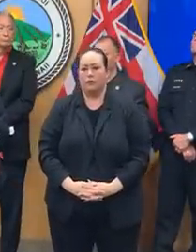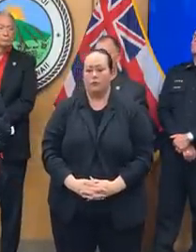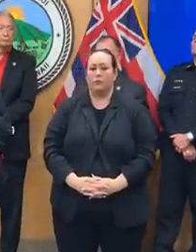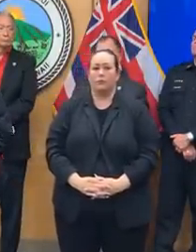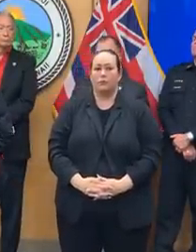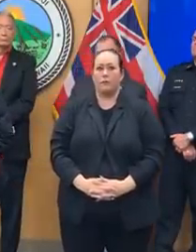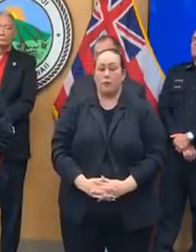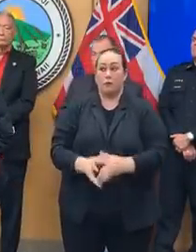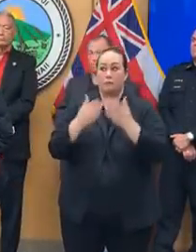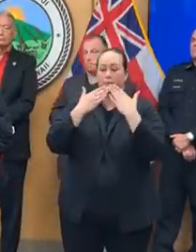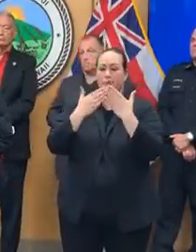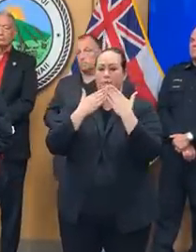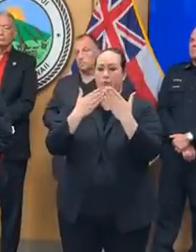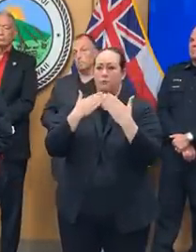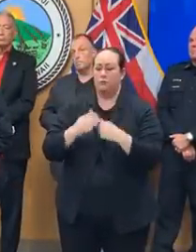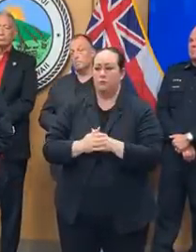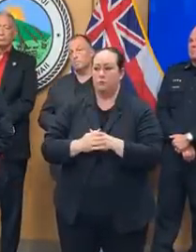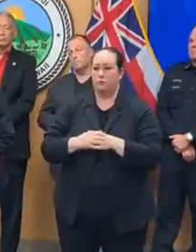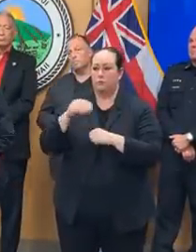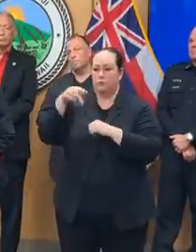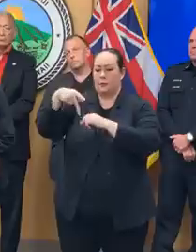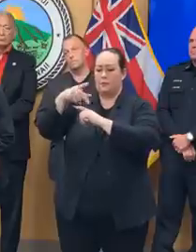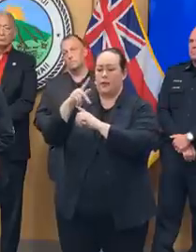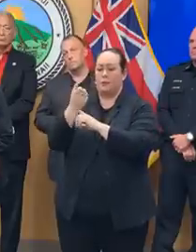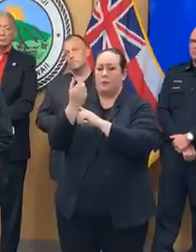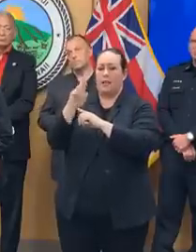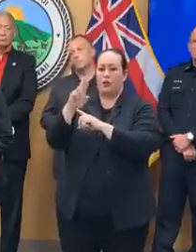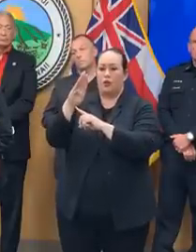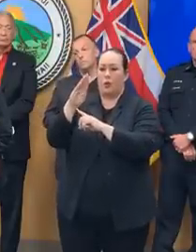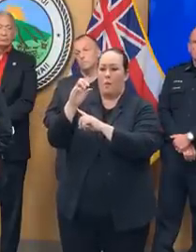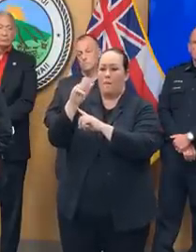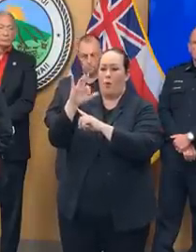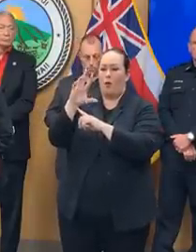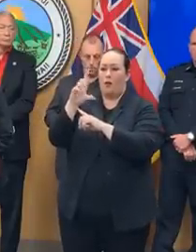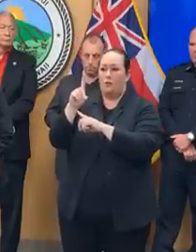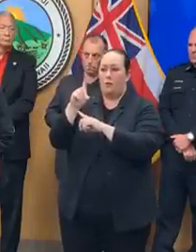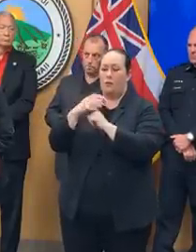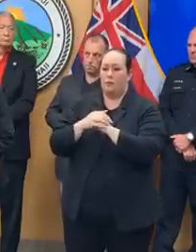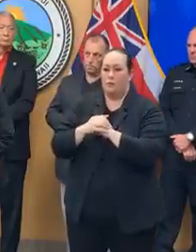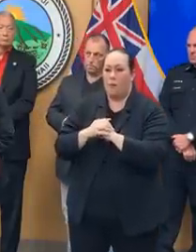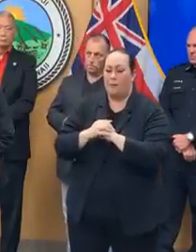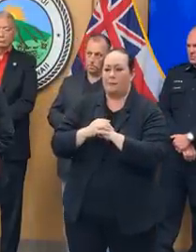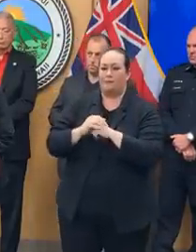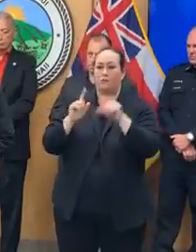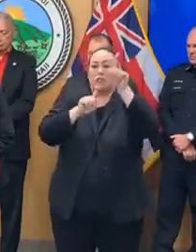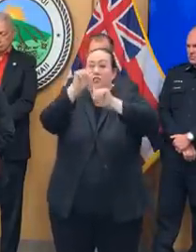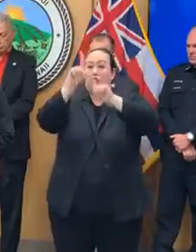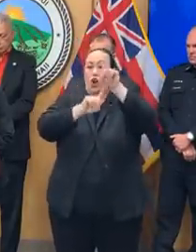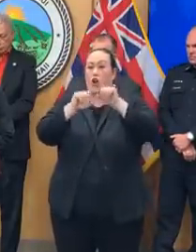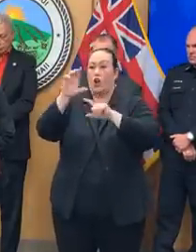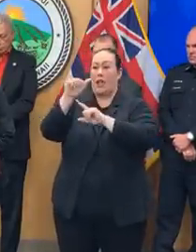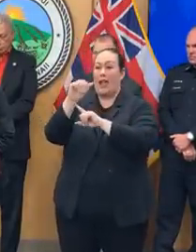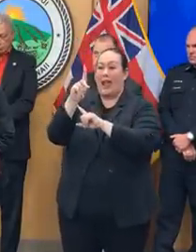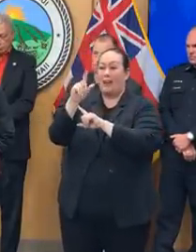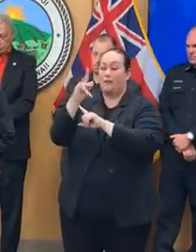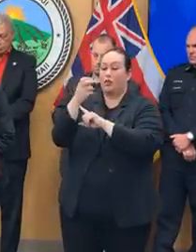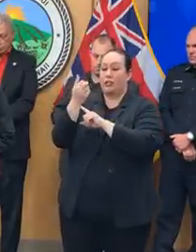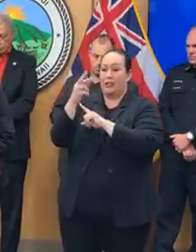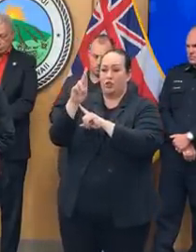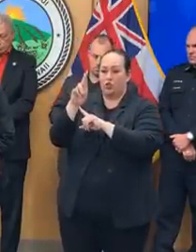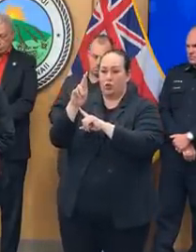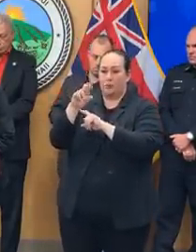Mahalo. This next question comes from Peter Boylan with the Honolulu Star Advertiser. Is the AG's comprehensive review